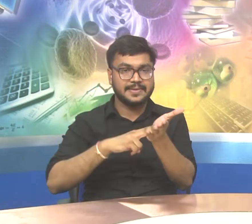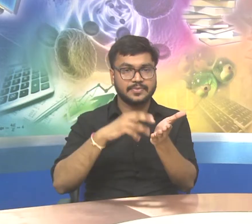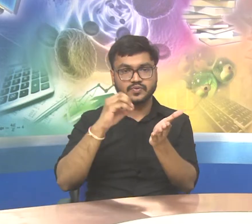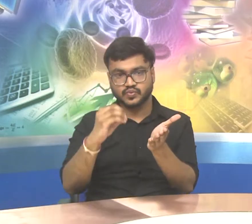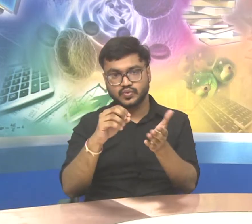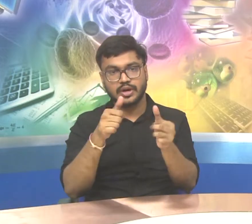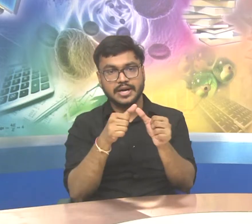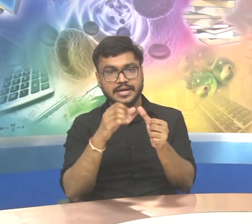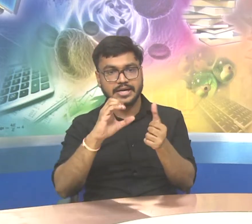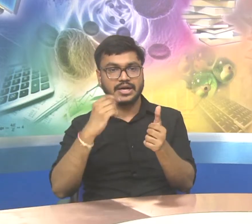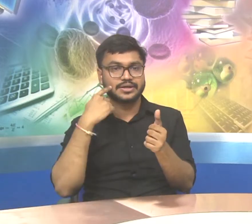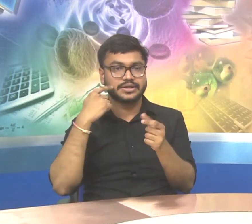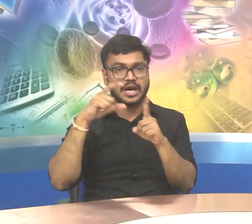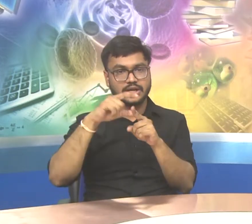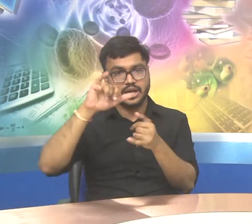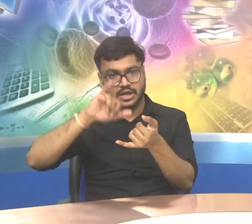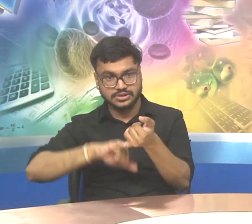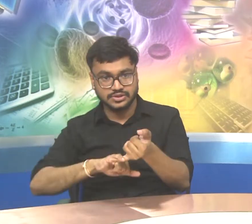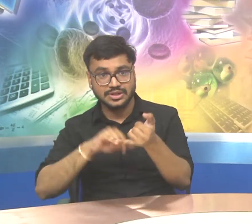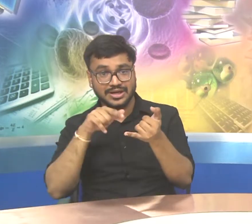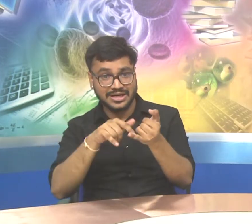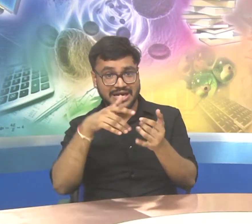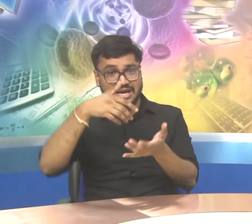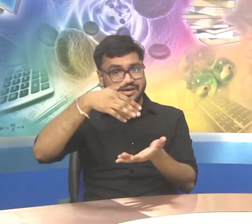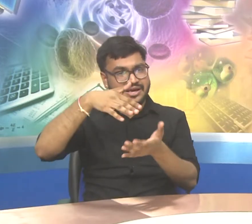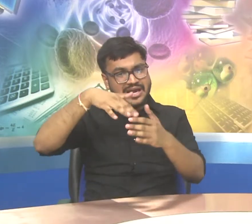These substances formed a